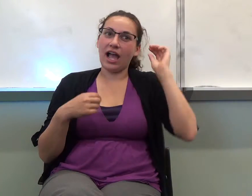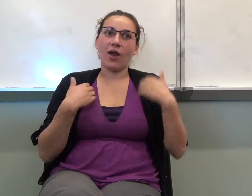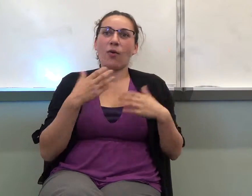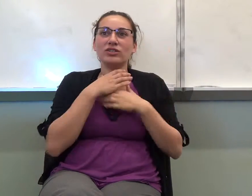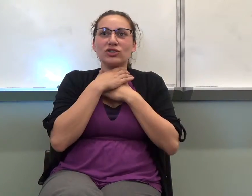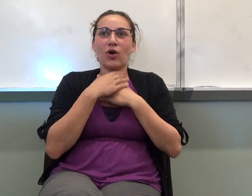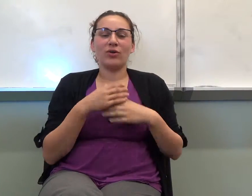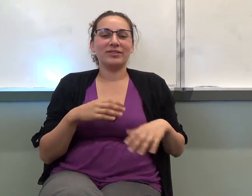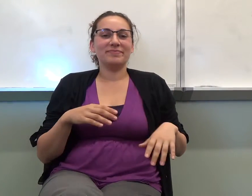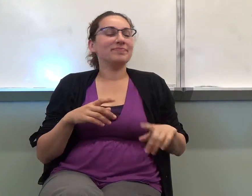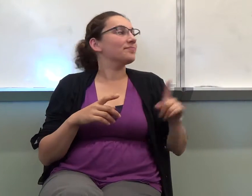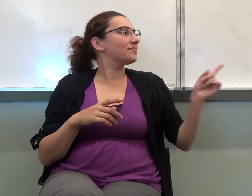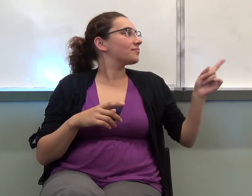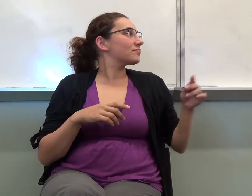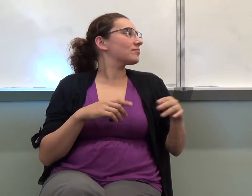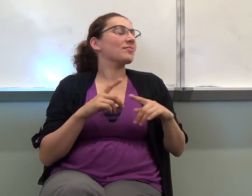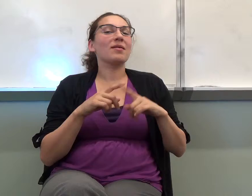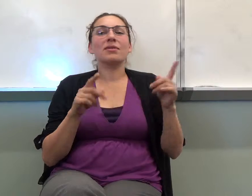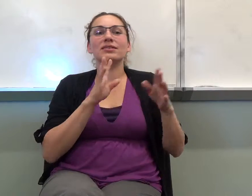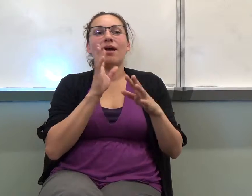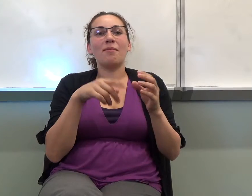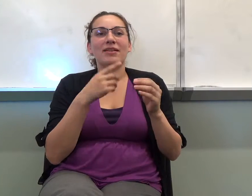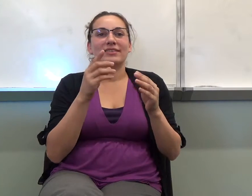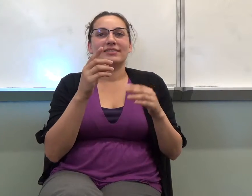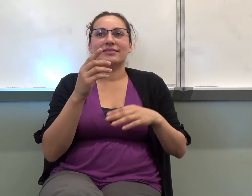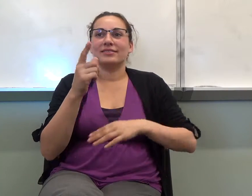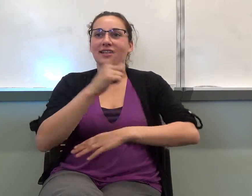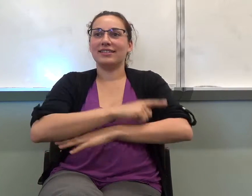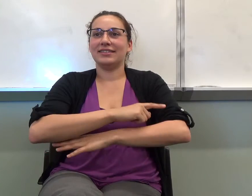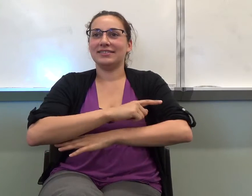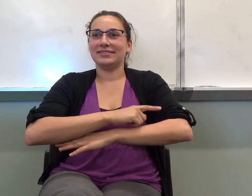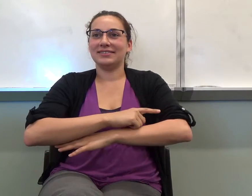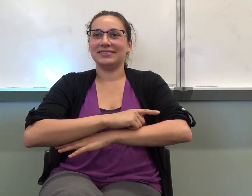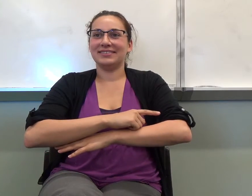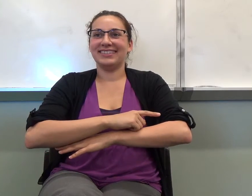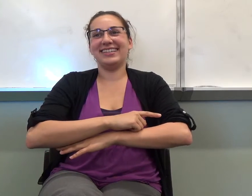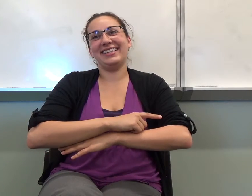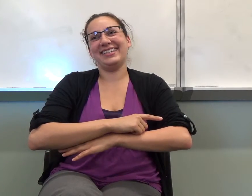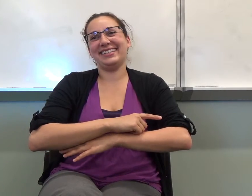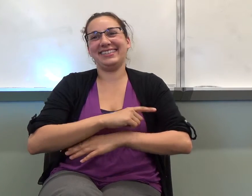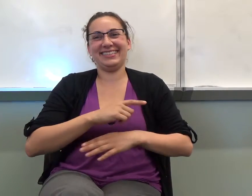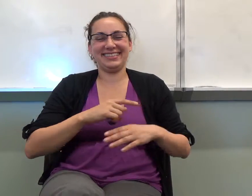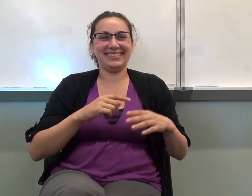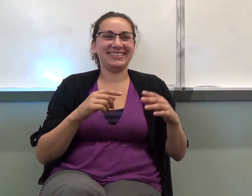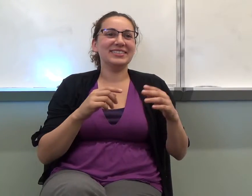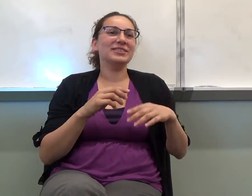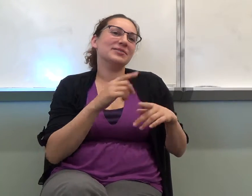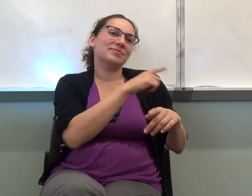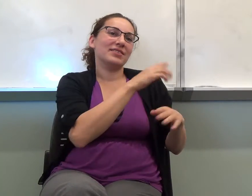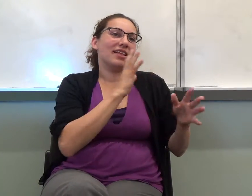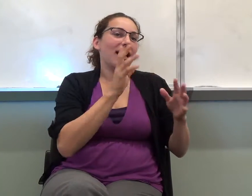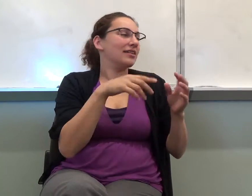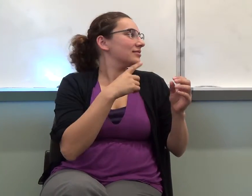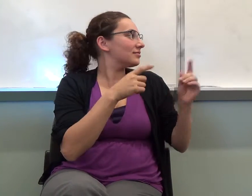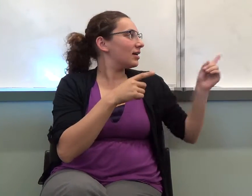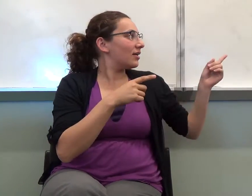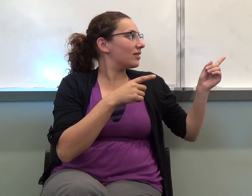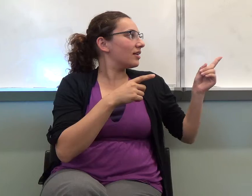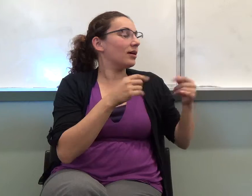dates, between 1980 and 2000. Now they're asking you to go out over here to this one. And the way you do that is simply